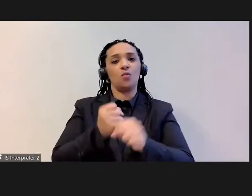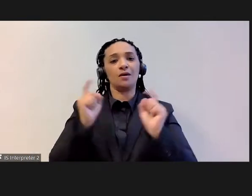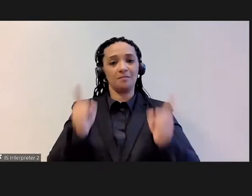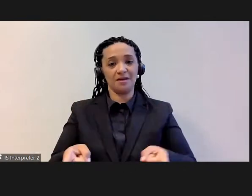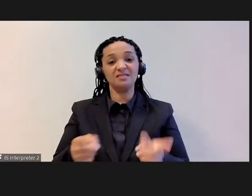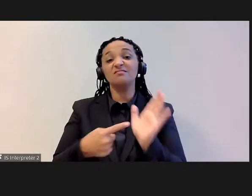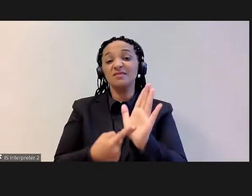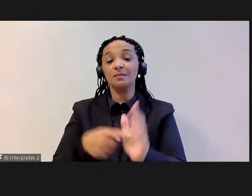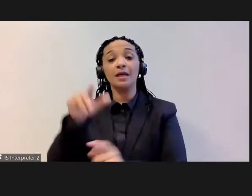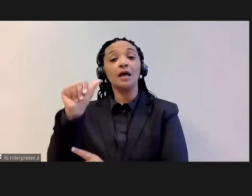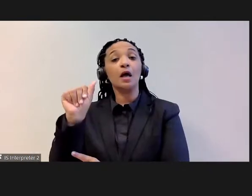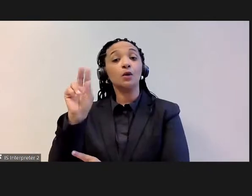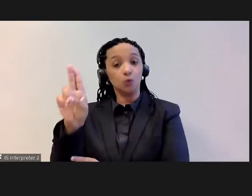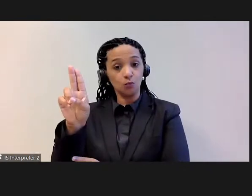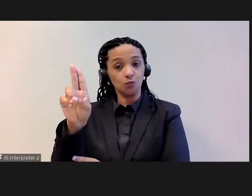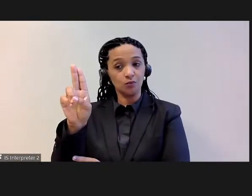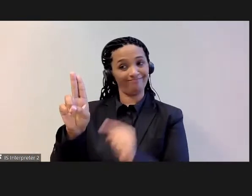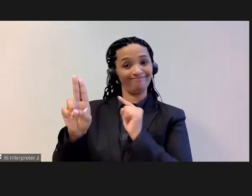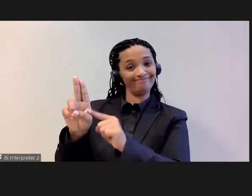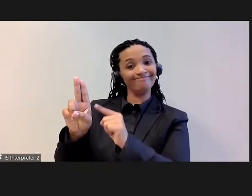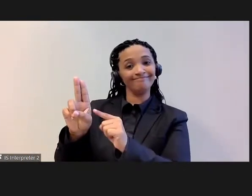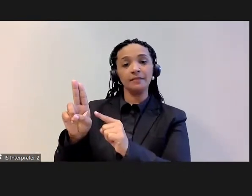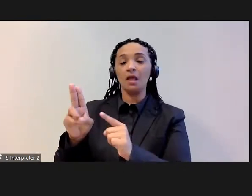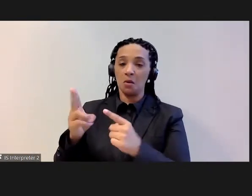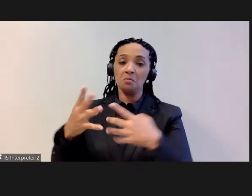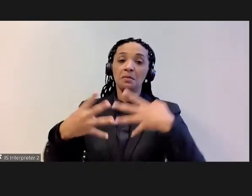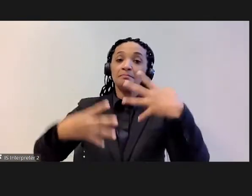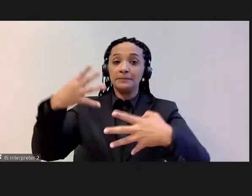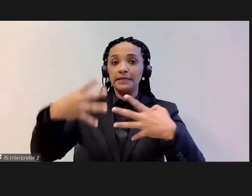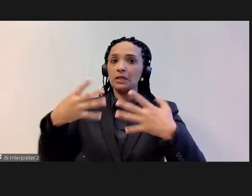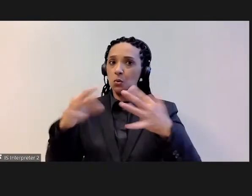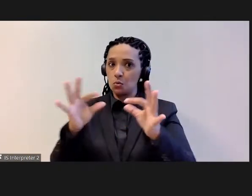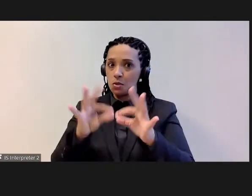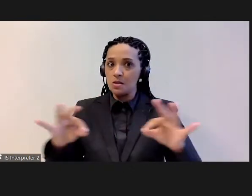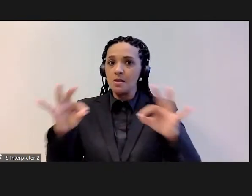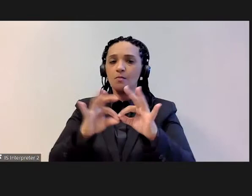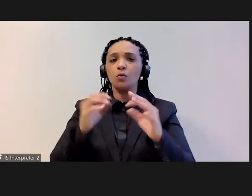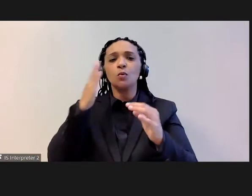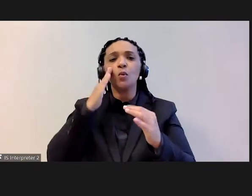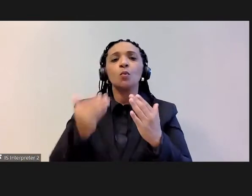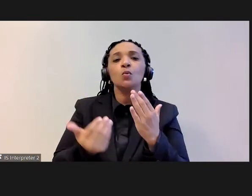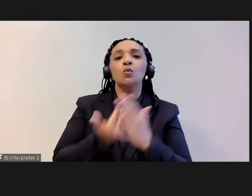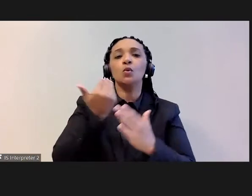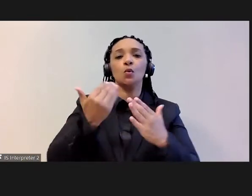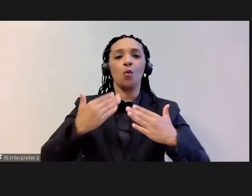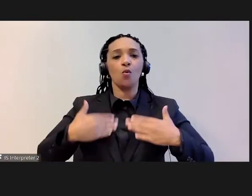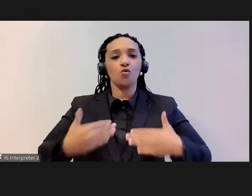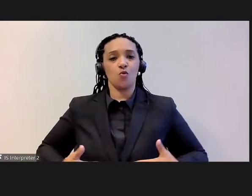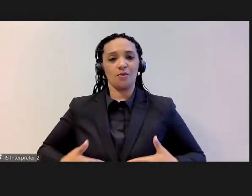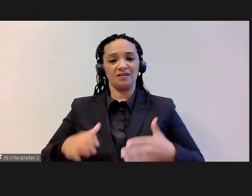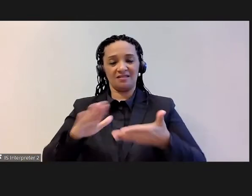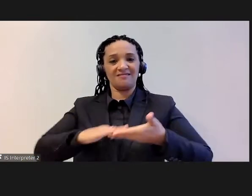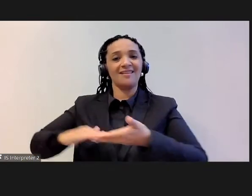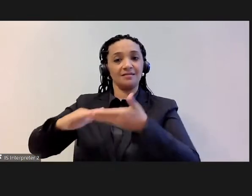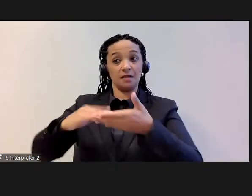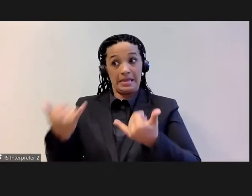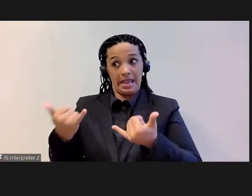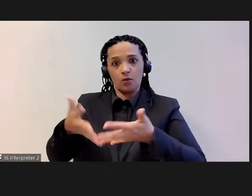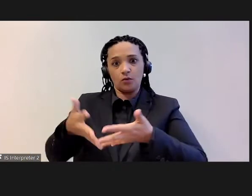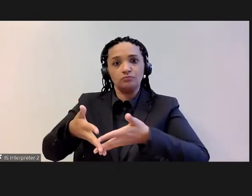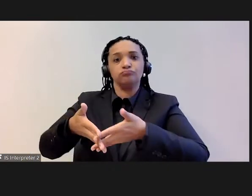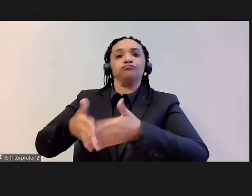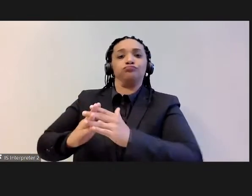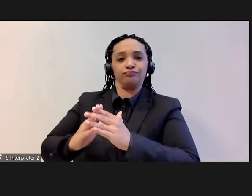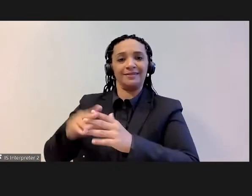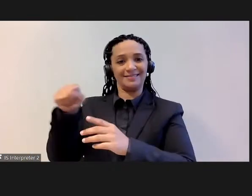Union, just to mention that the data issue will be important for the new humanitarian agency the African Union is setting up. So